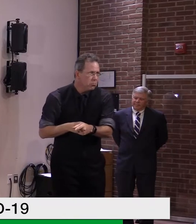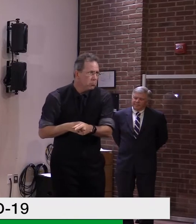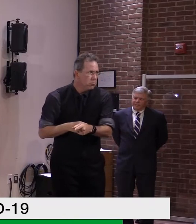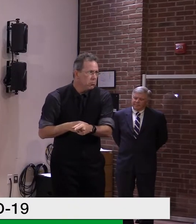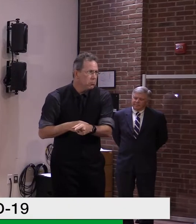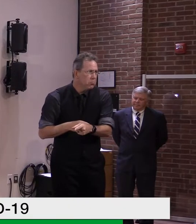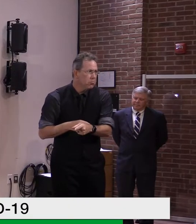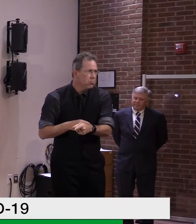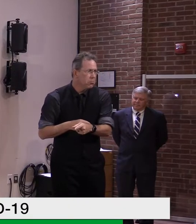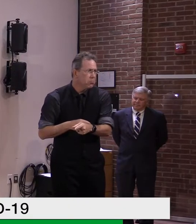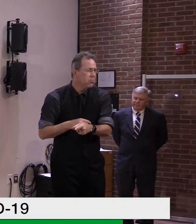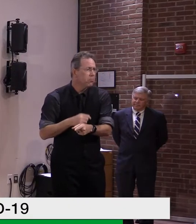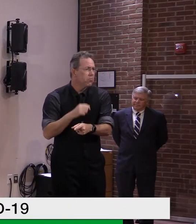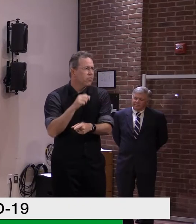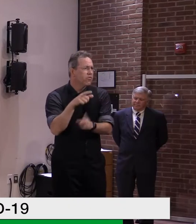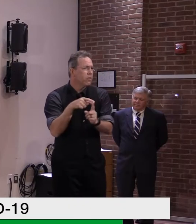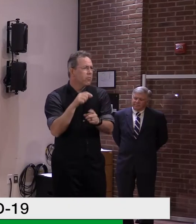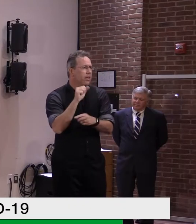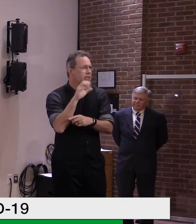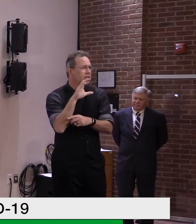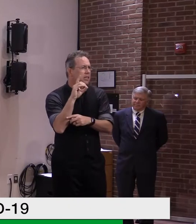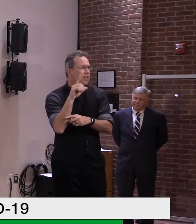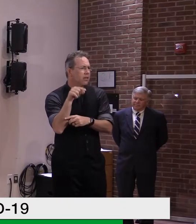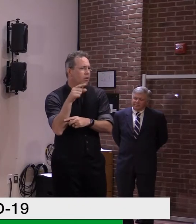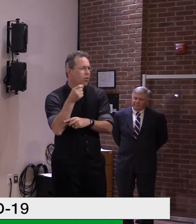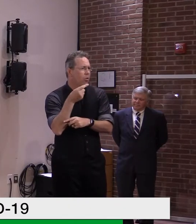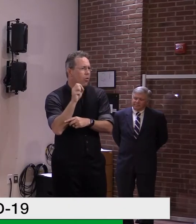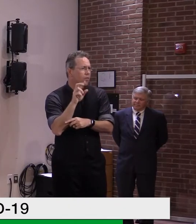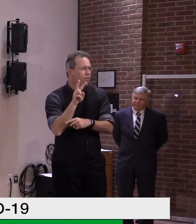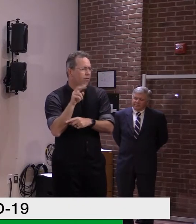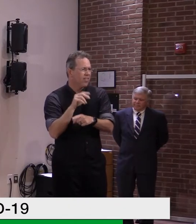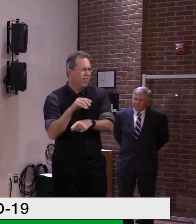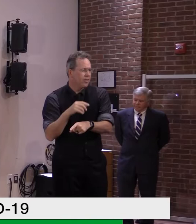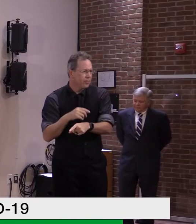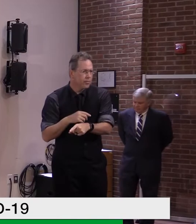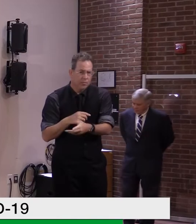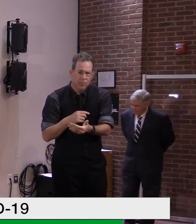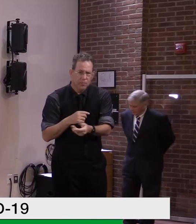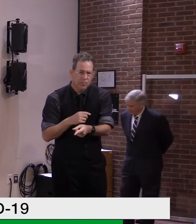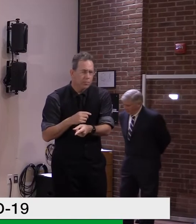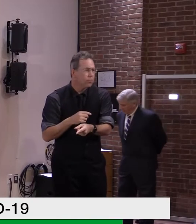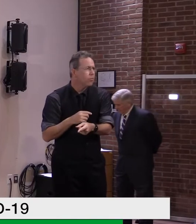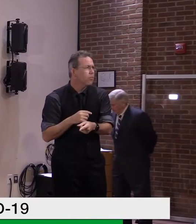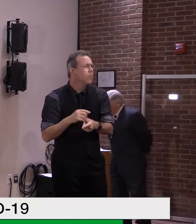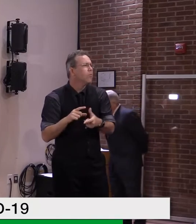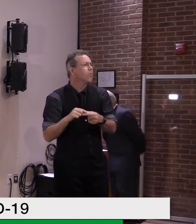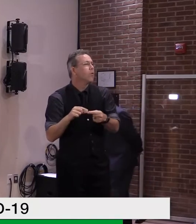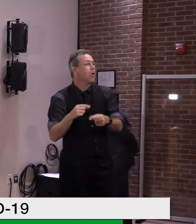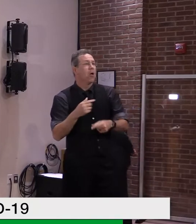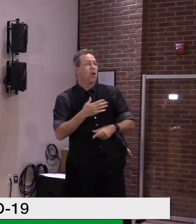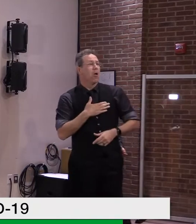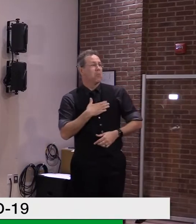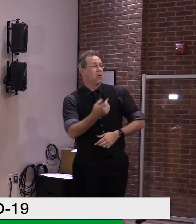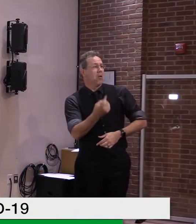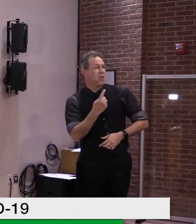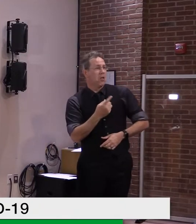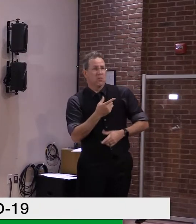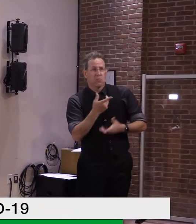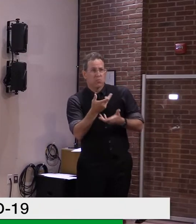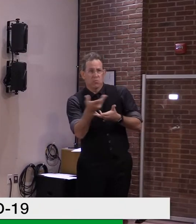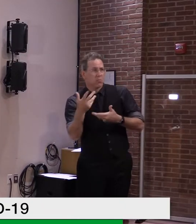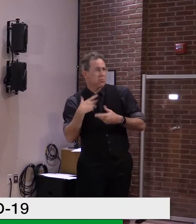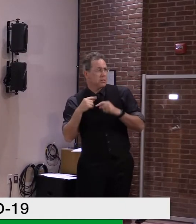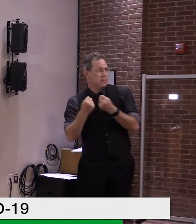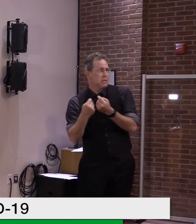Yeah, Governor, I think I'm happy to look with our team at what metrics we might share, data that we could share to show people what's